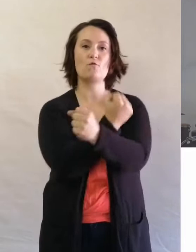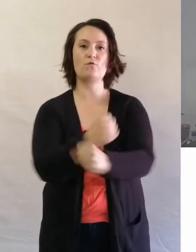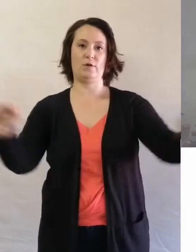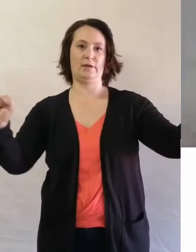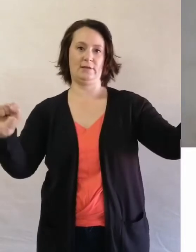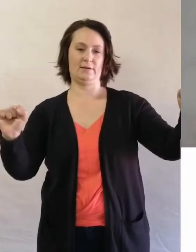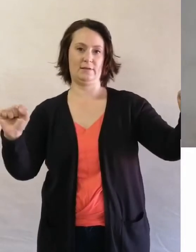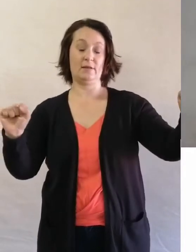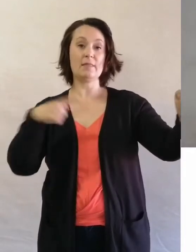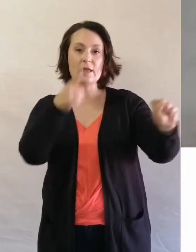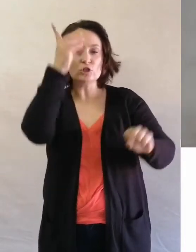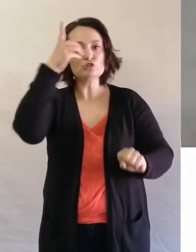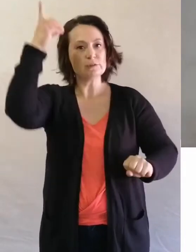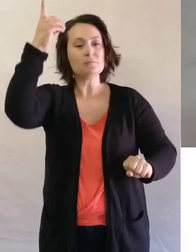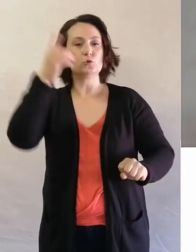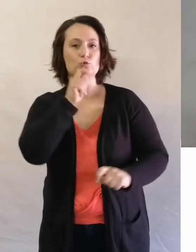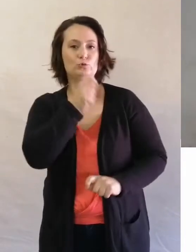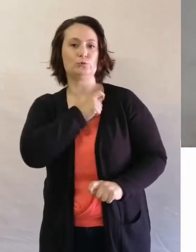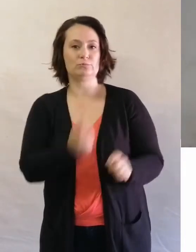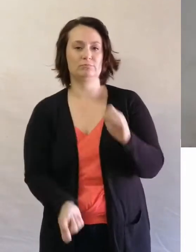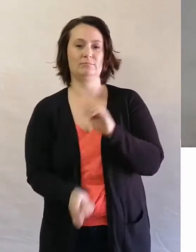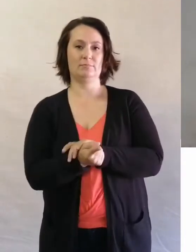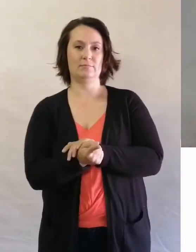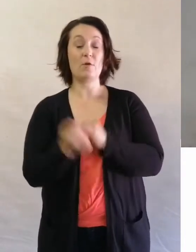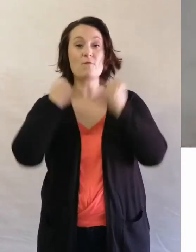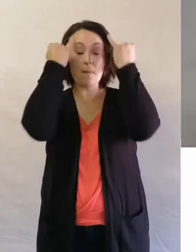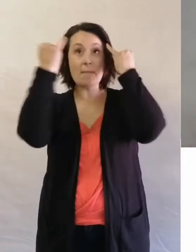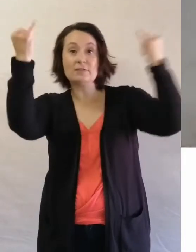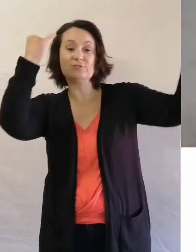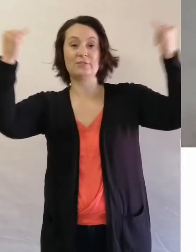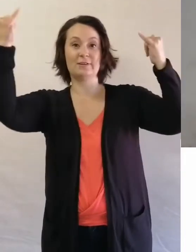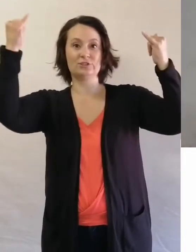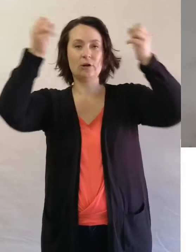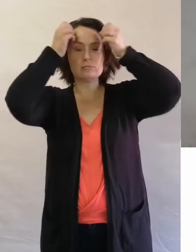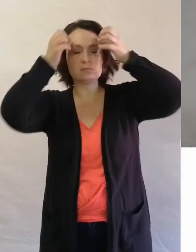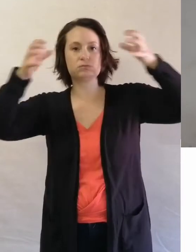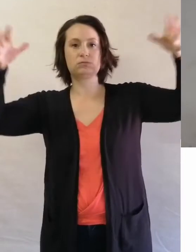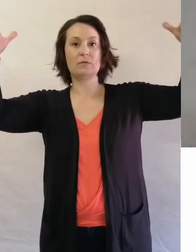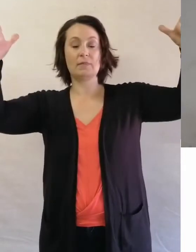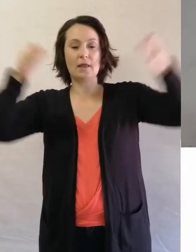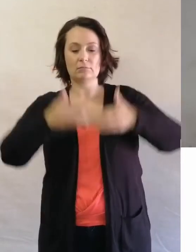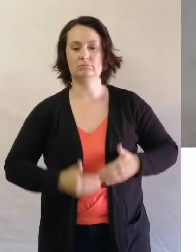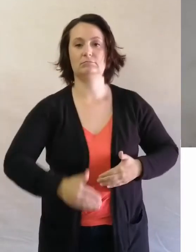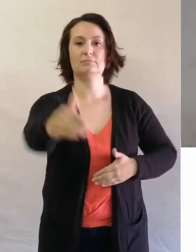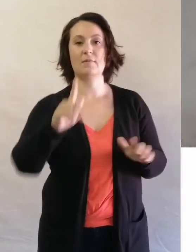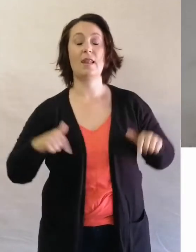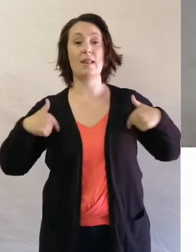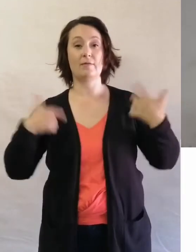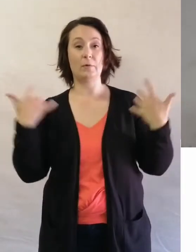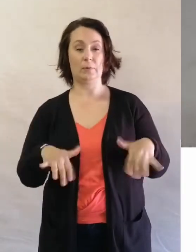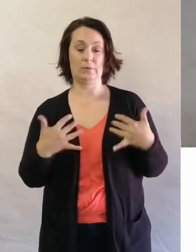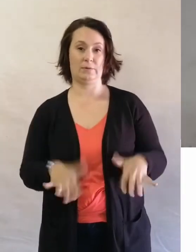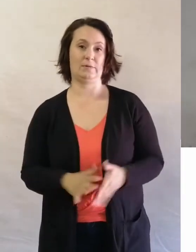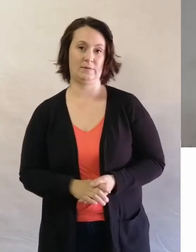Those who dare to let their imaginations go will live extraordinary lives. Muhammad